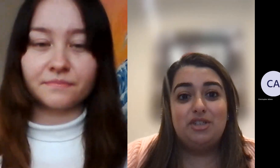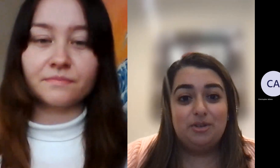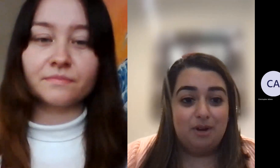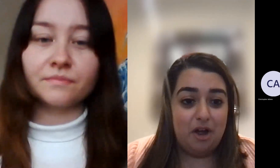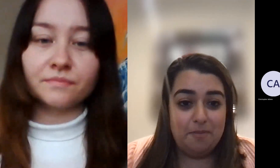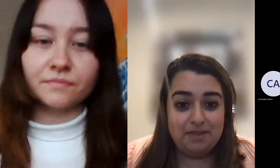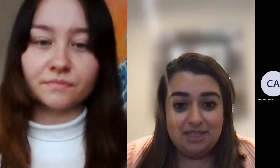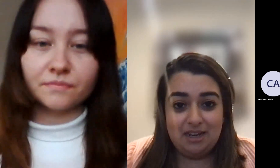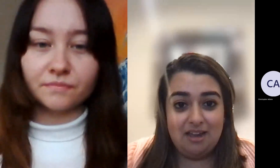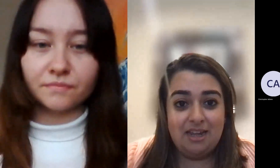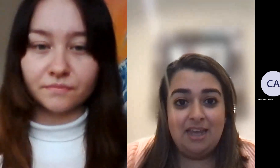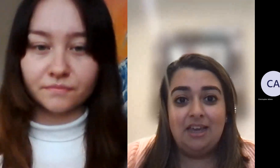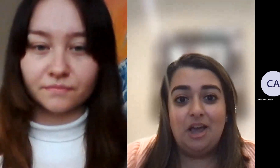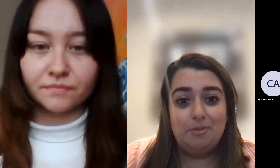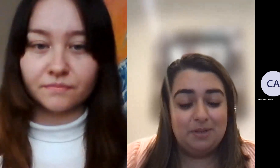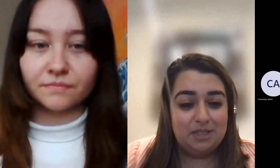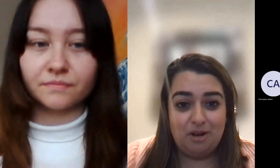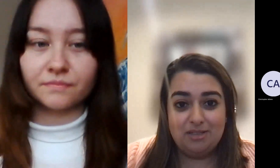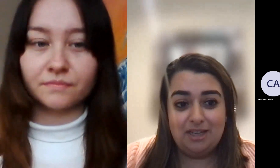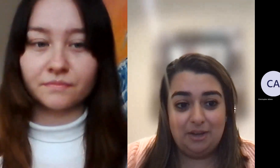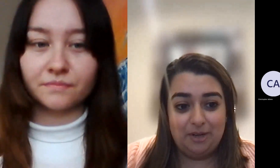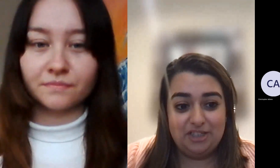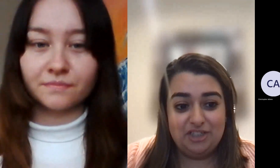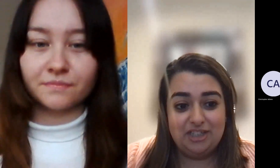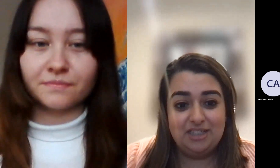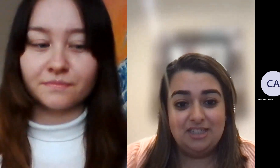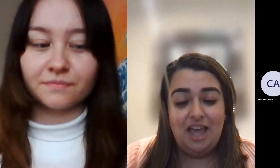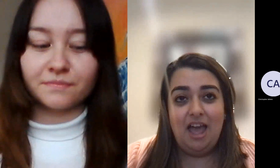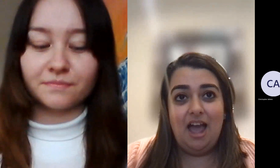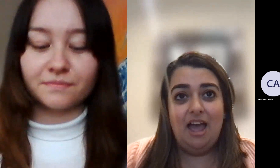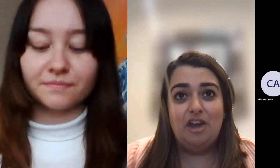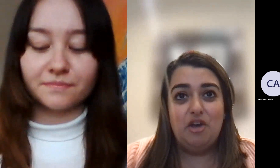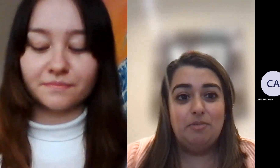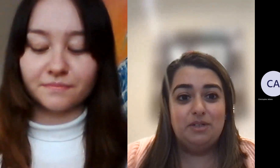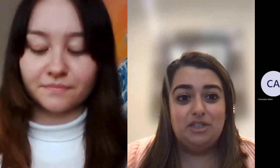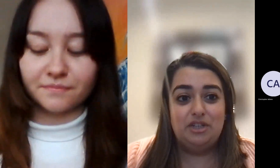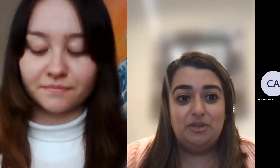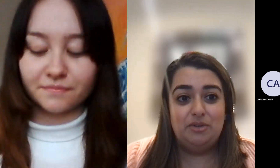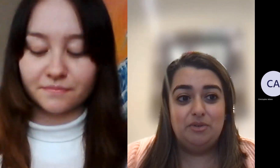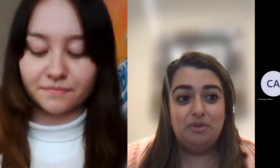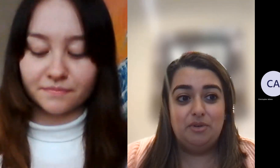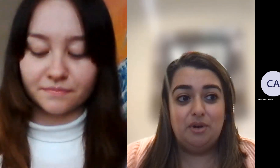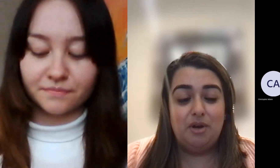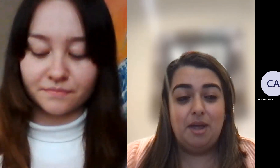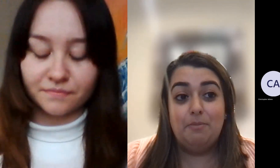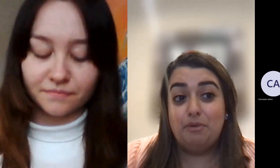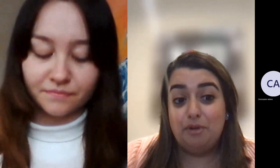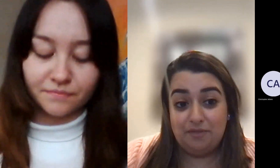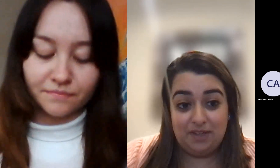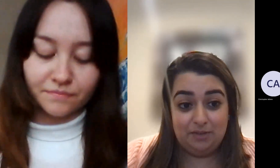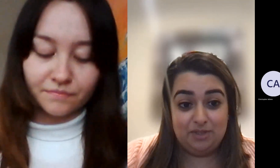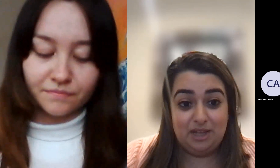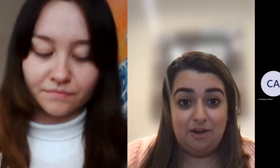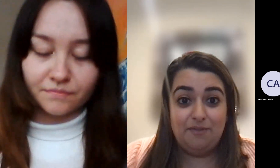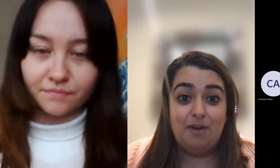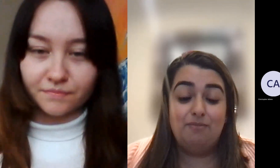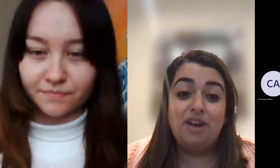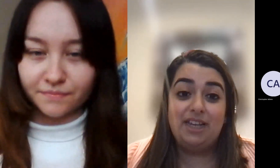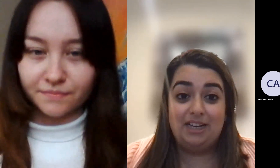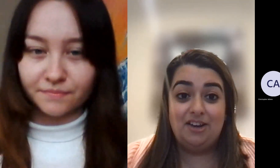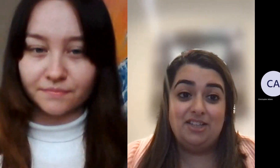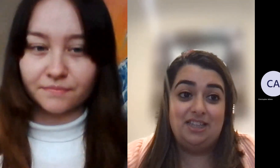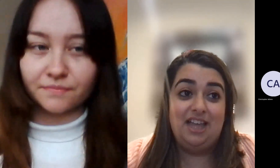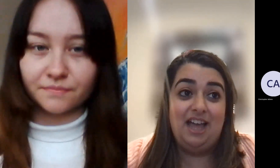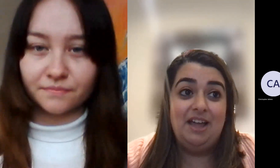as long as you are open to learning, open to asking questions, and open to improving yourself